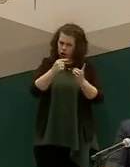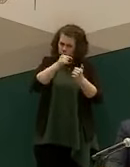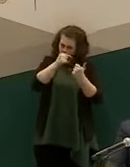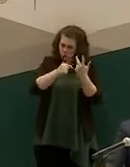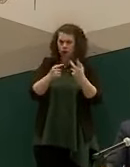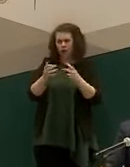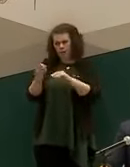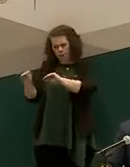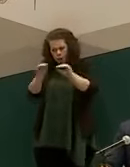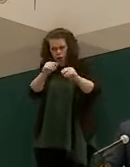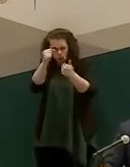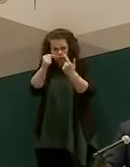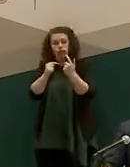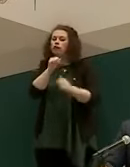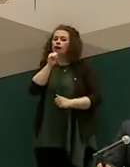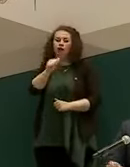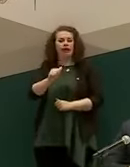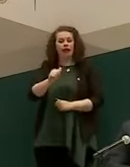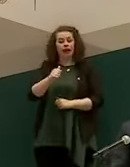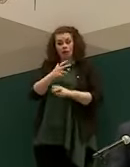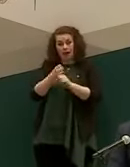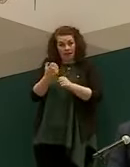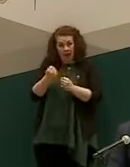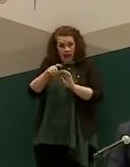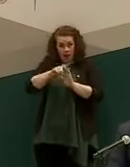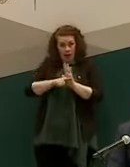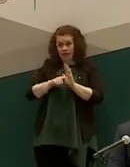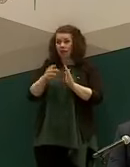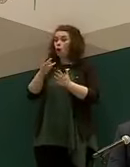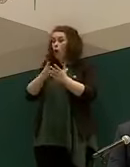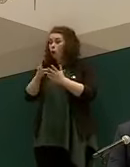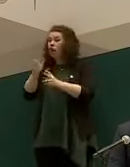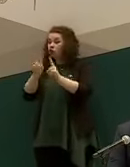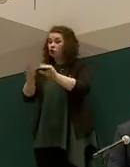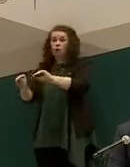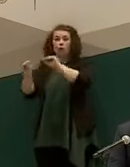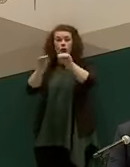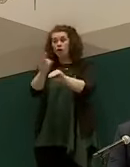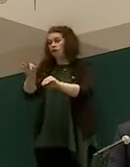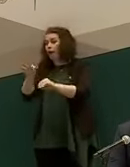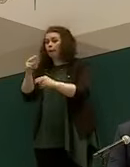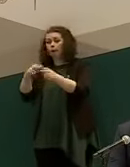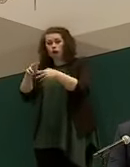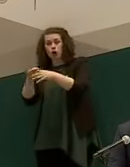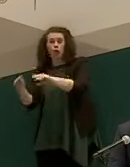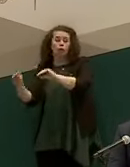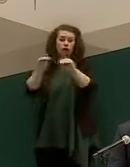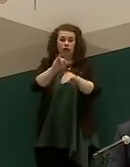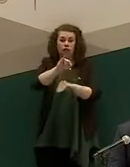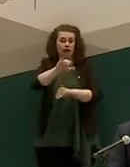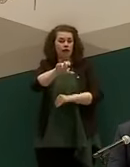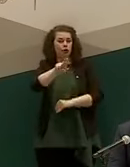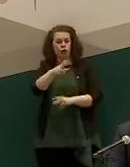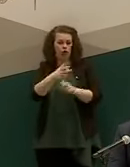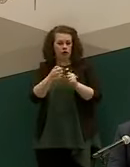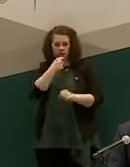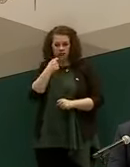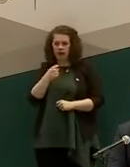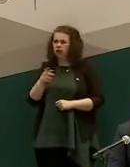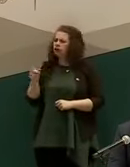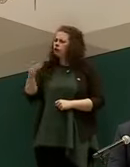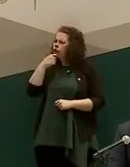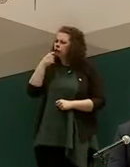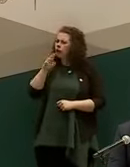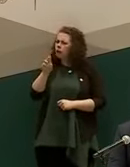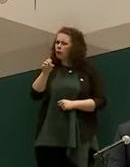been, of the transfer of people from nursing home settings to care hospitals. None. So, for example, in the badly affected unit in Portlaoise, where so many patients